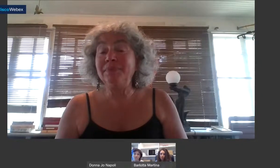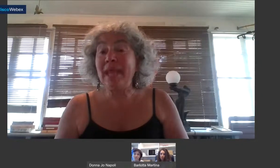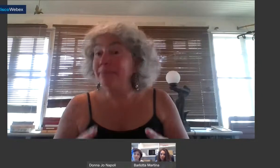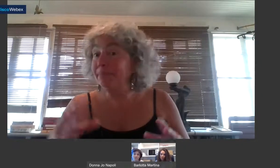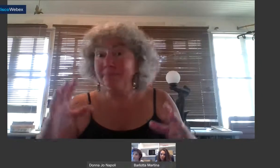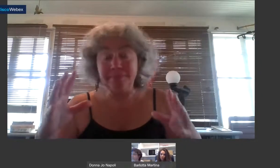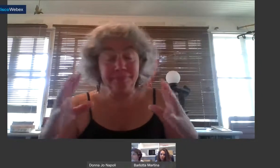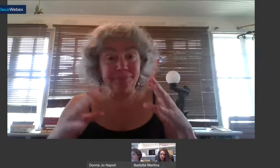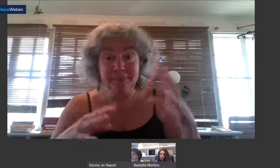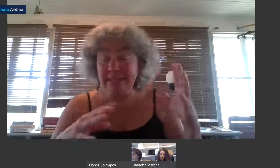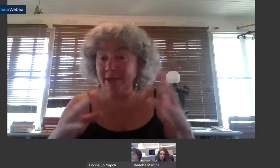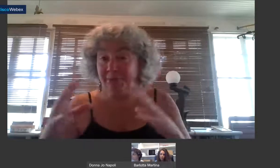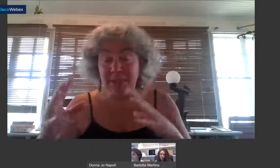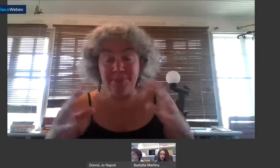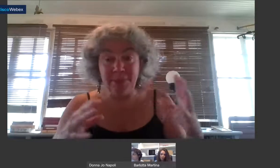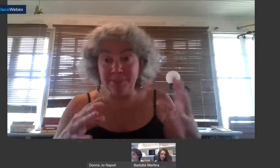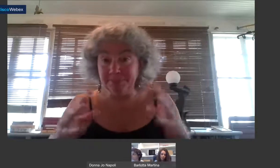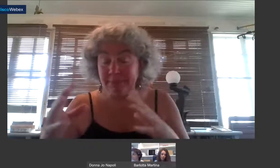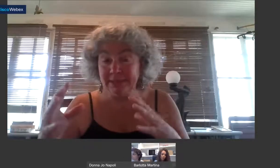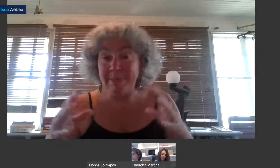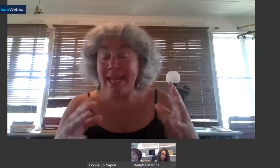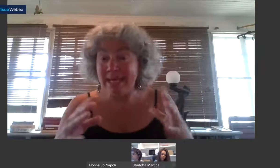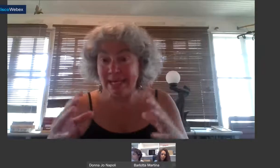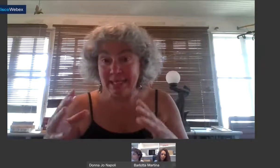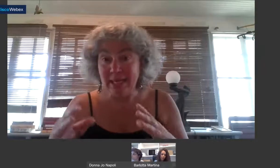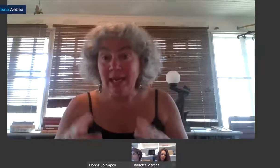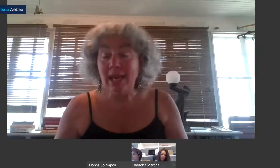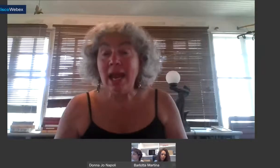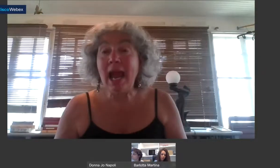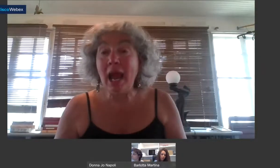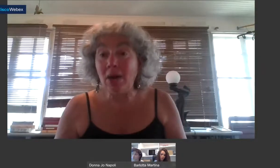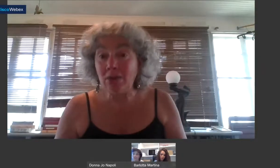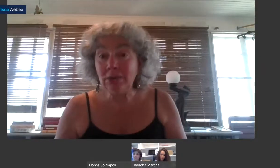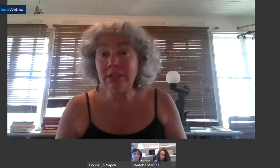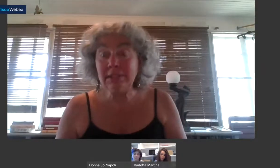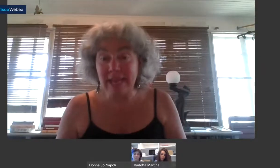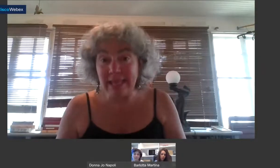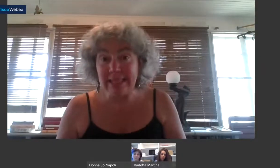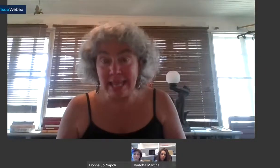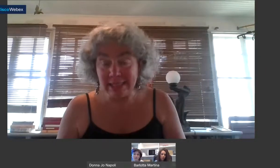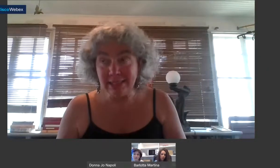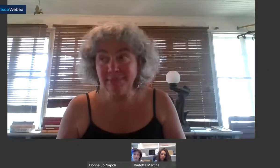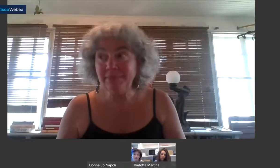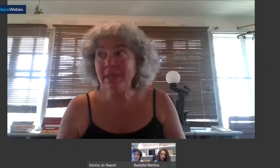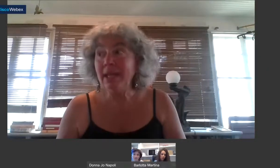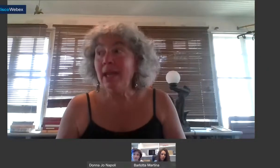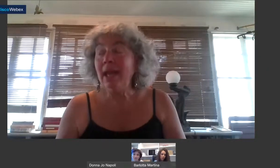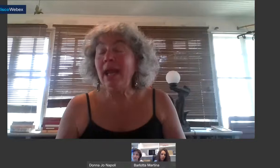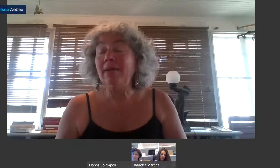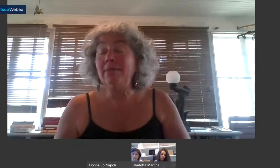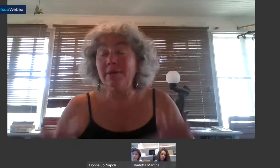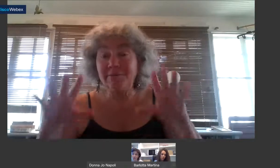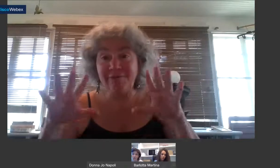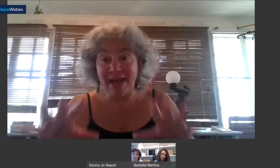and deaf people debated how to sign that. And the